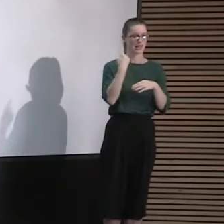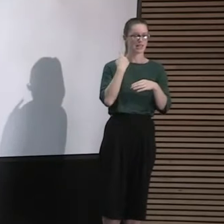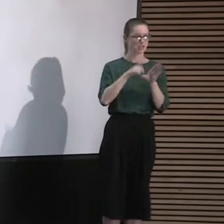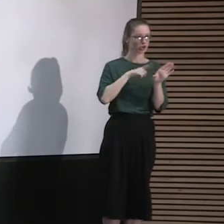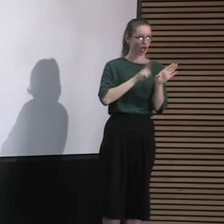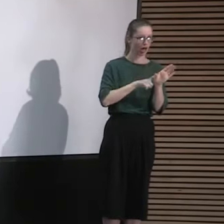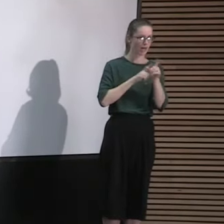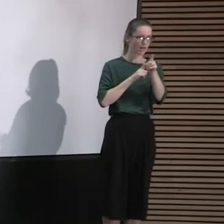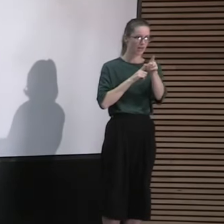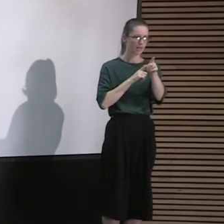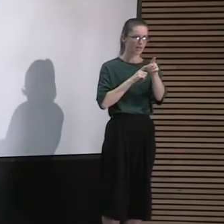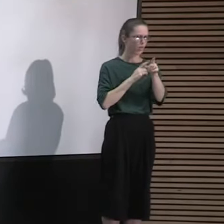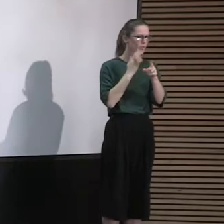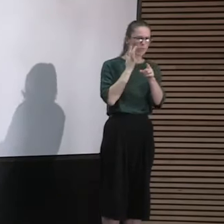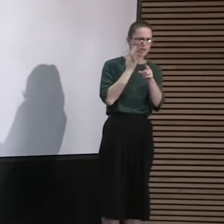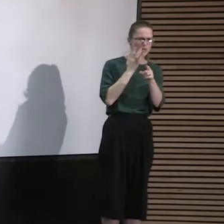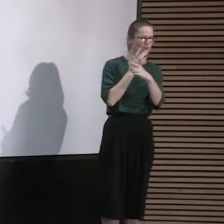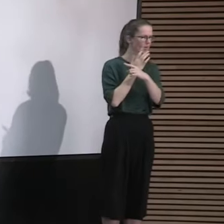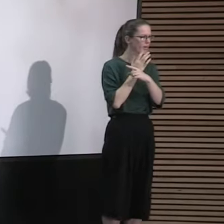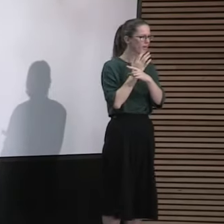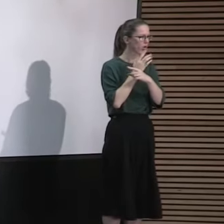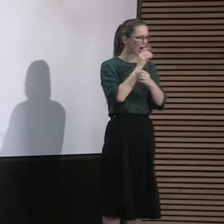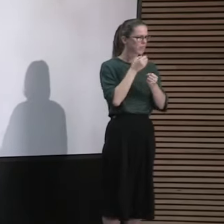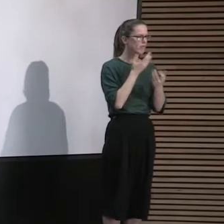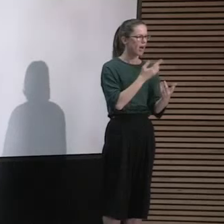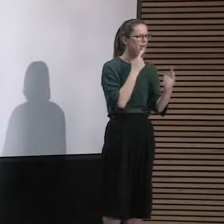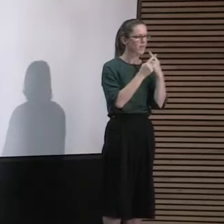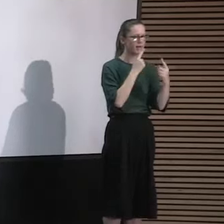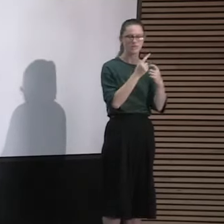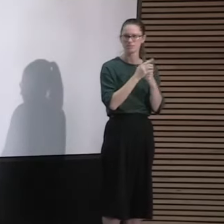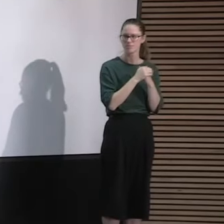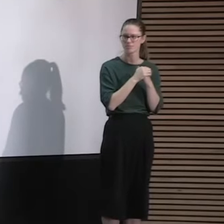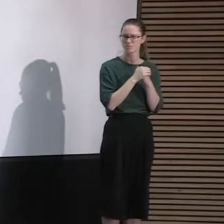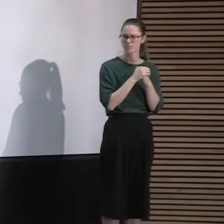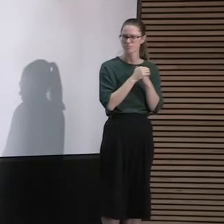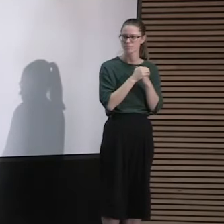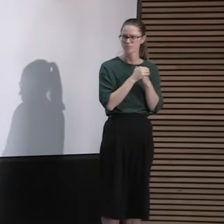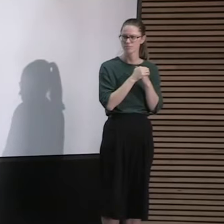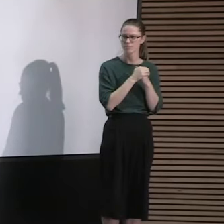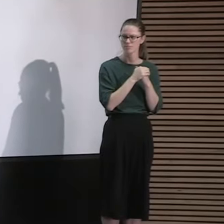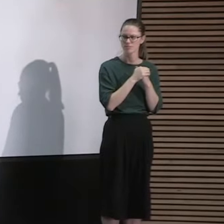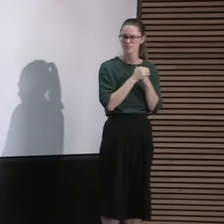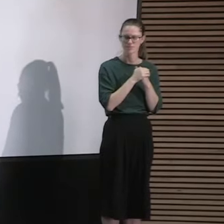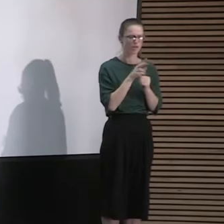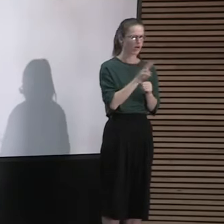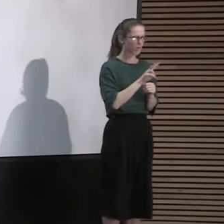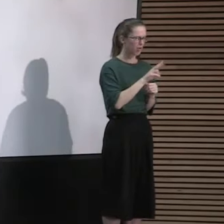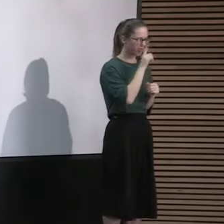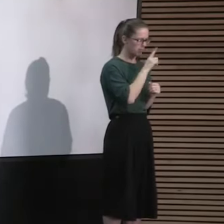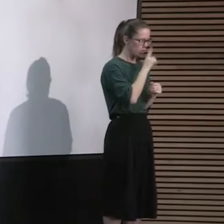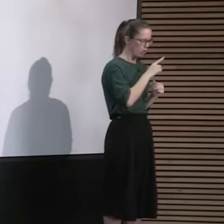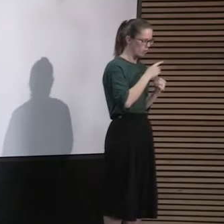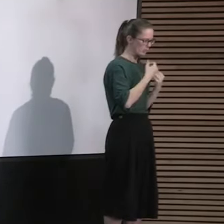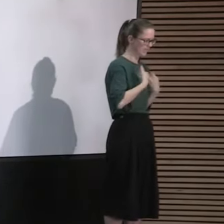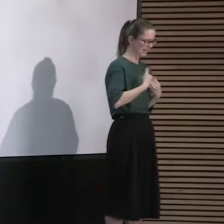went have a the month number on without it that? after We can get that for you, but my understanding is that will be both symptomatic and surveillance